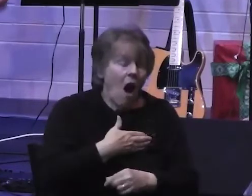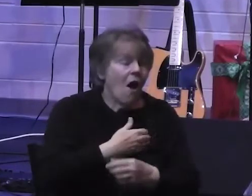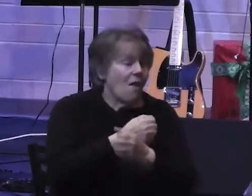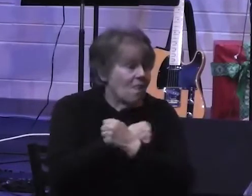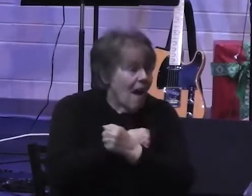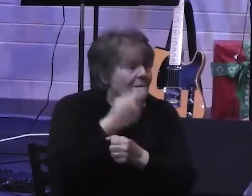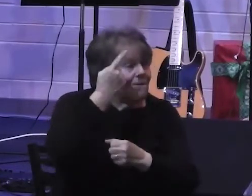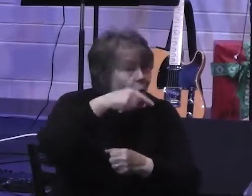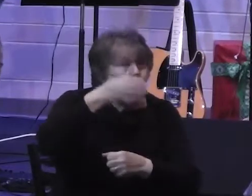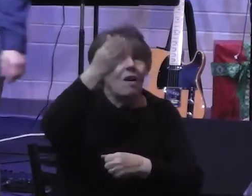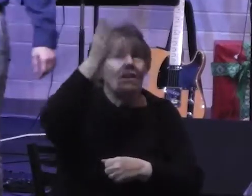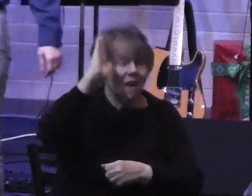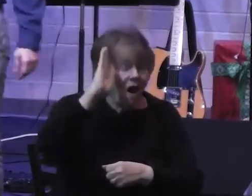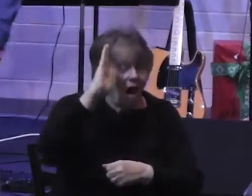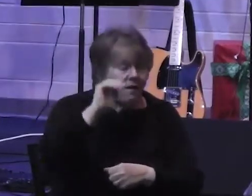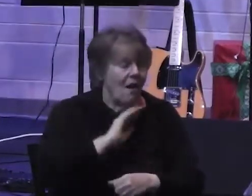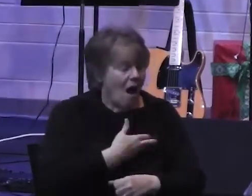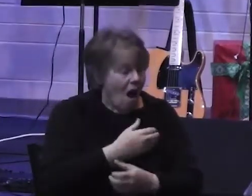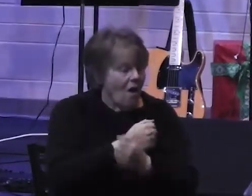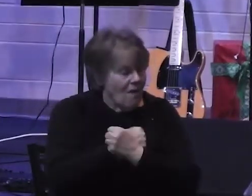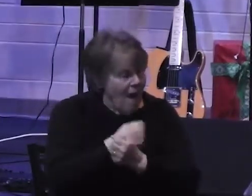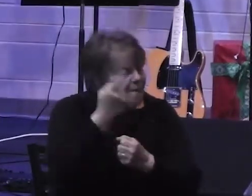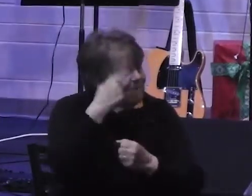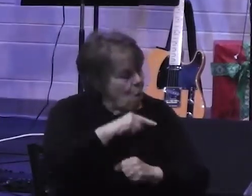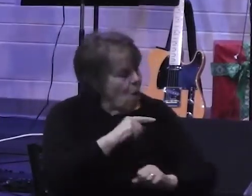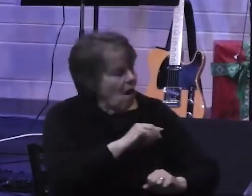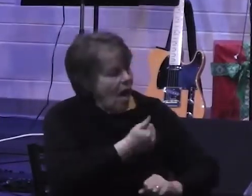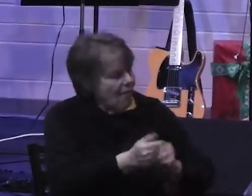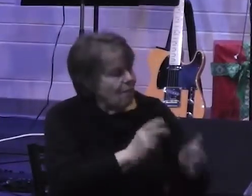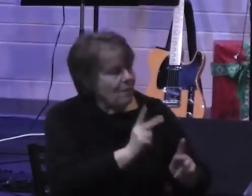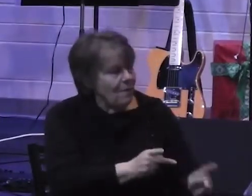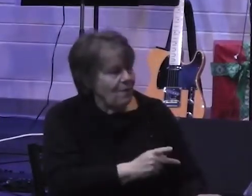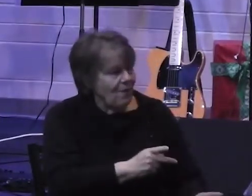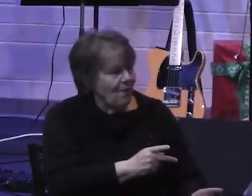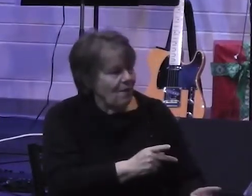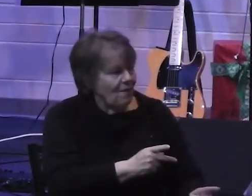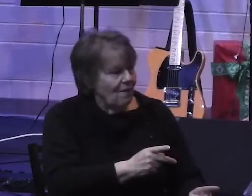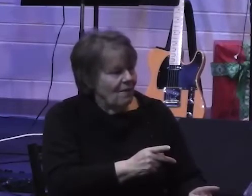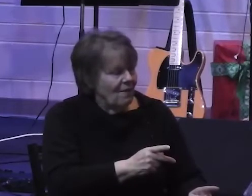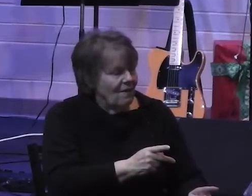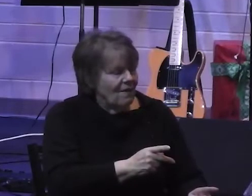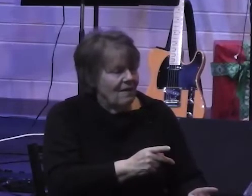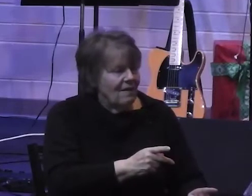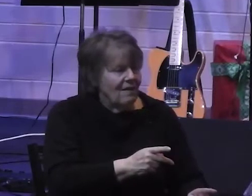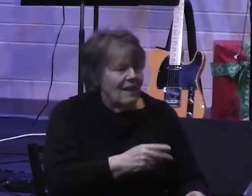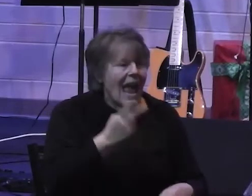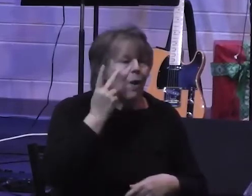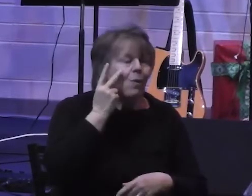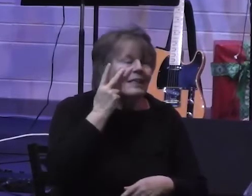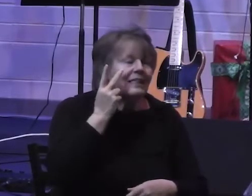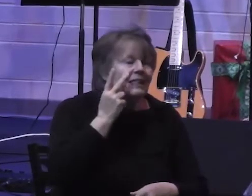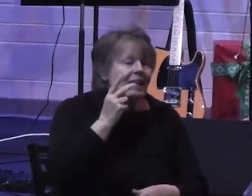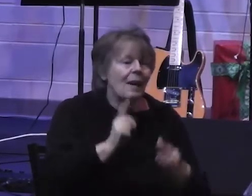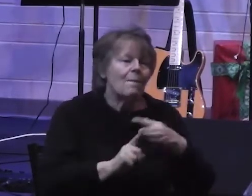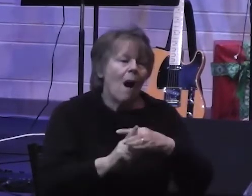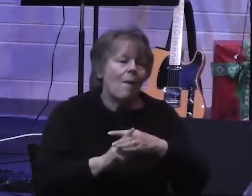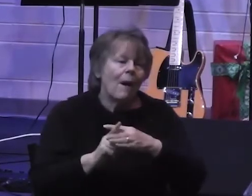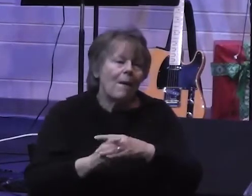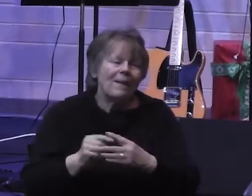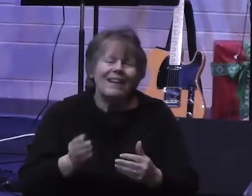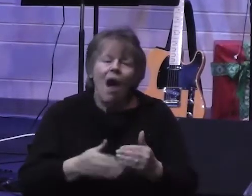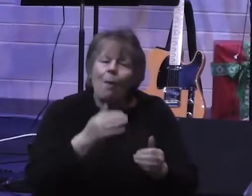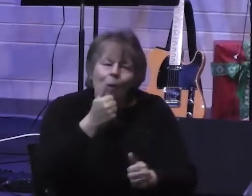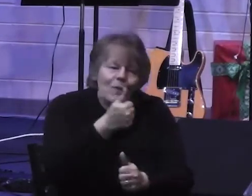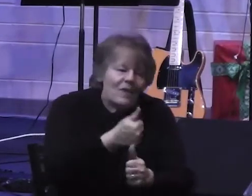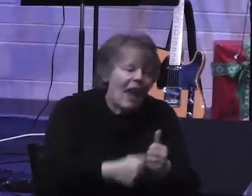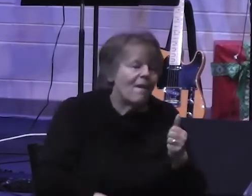love for people. It turns out that actually stuck. We see it turn up in almost every single writing. Actually, I would